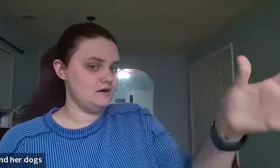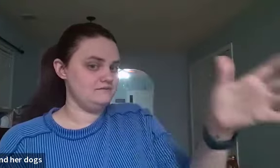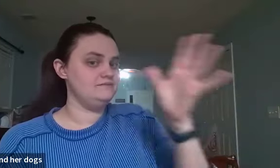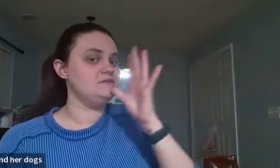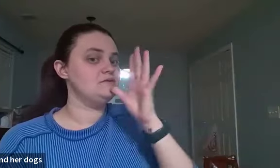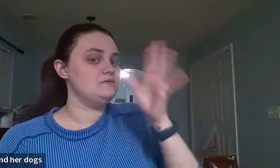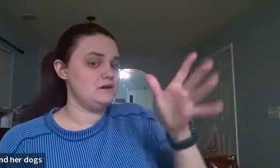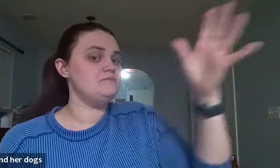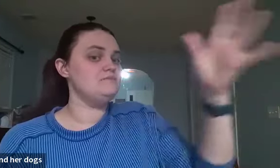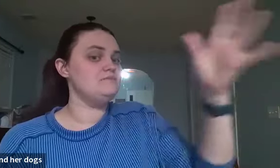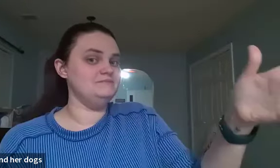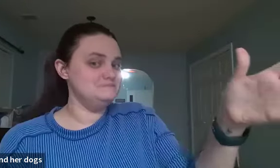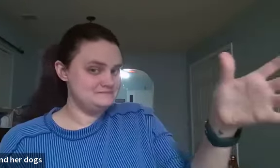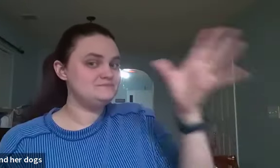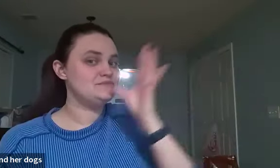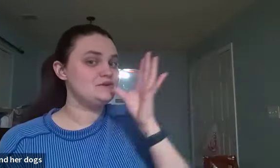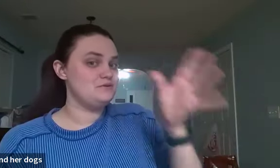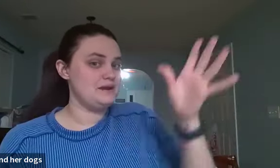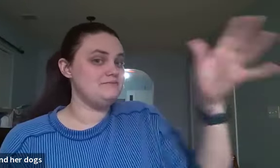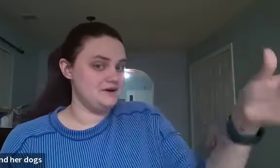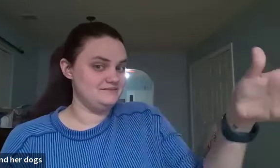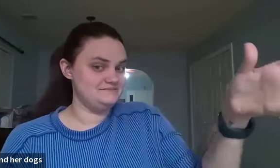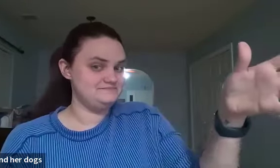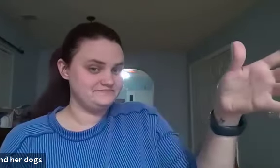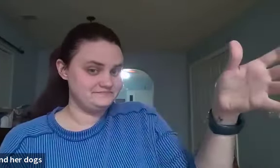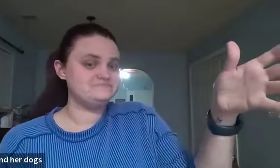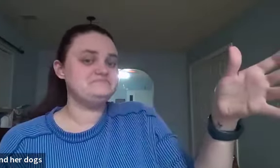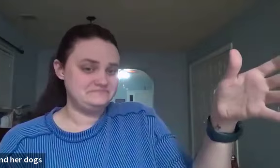grandma, grandma, grandma.